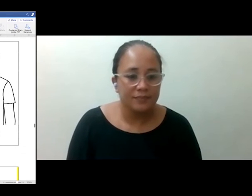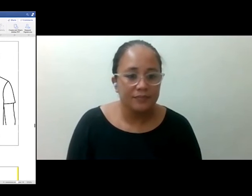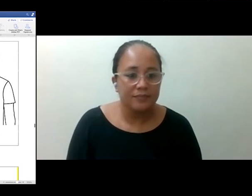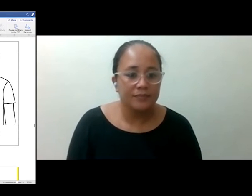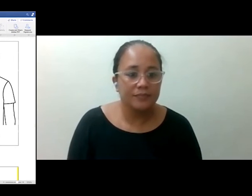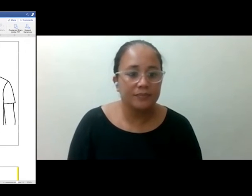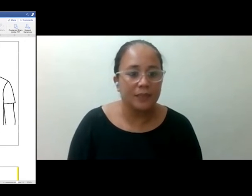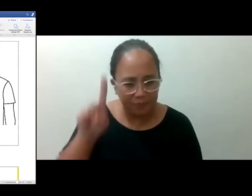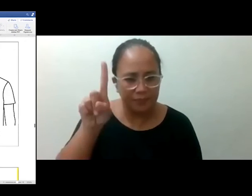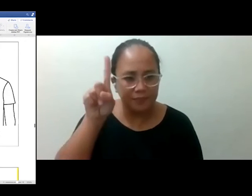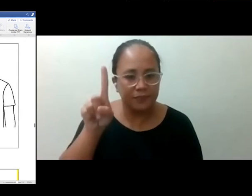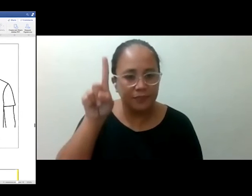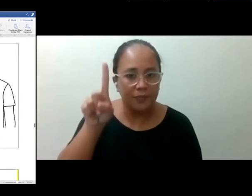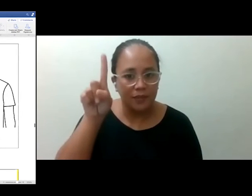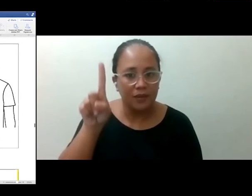Up,